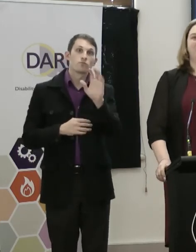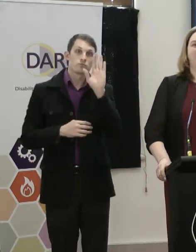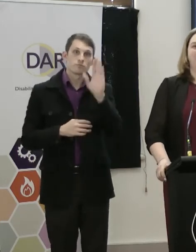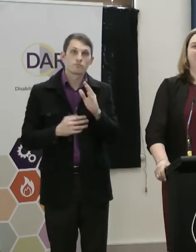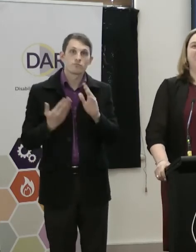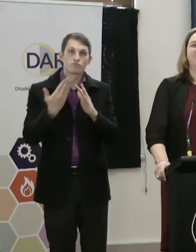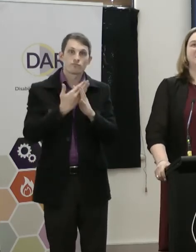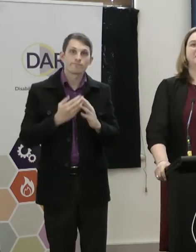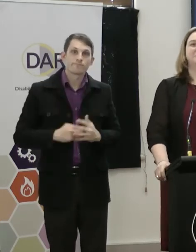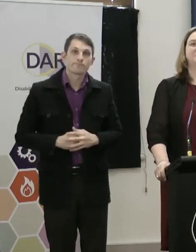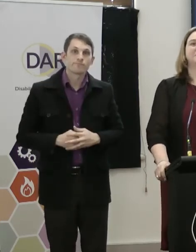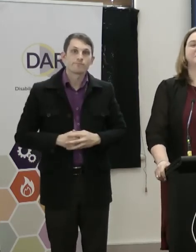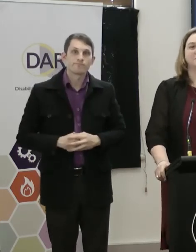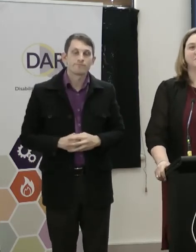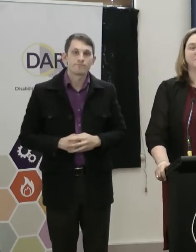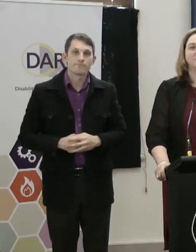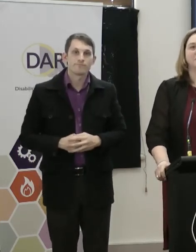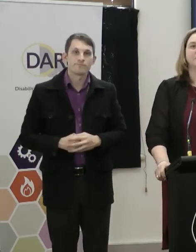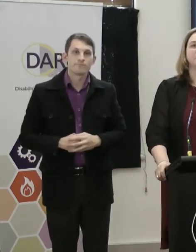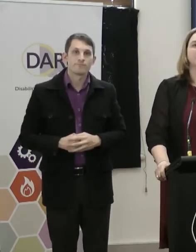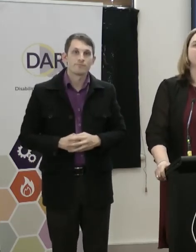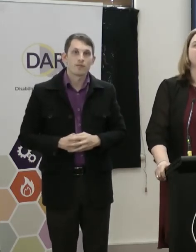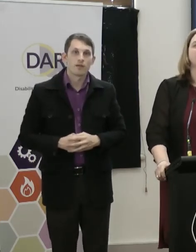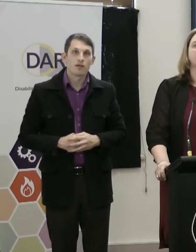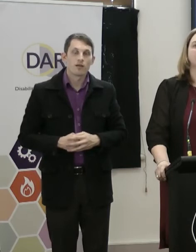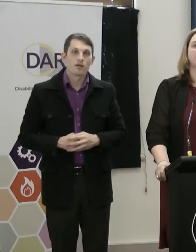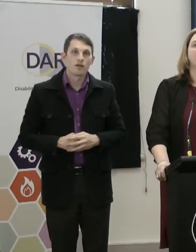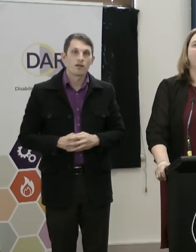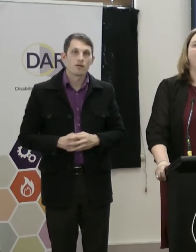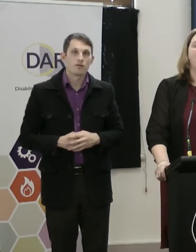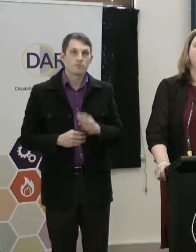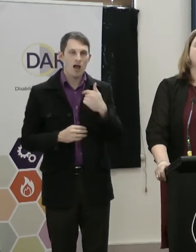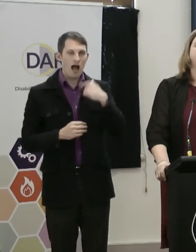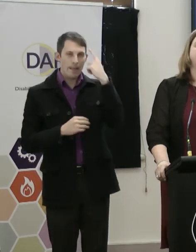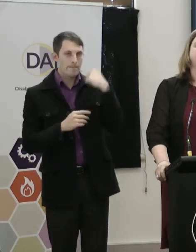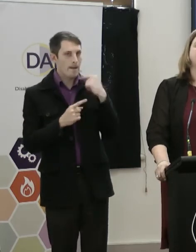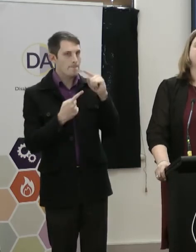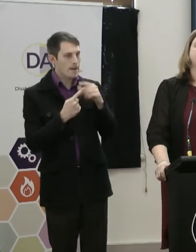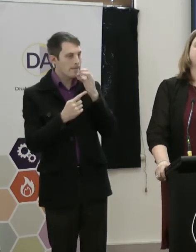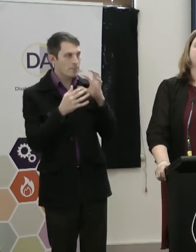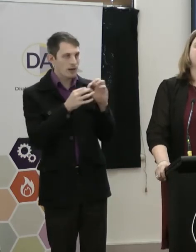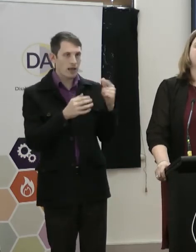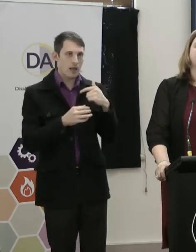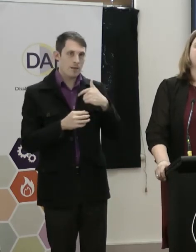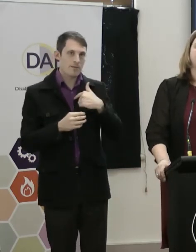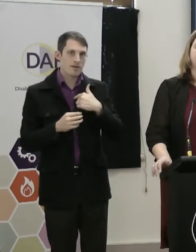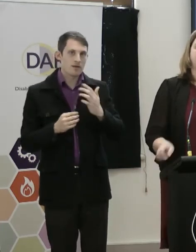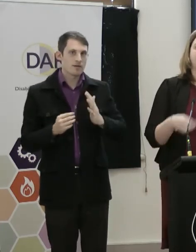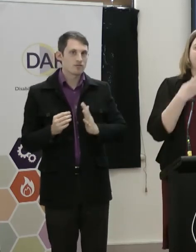Question? Thank you. I think it's related. I'm interested in